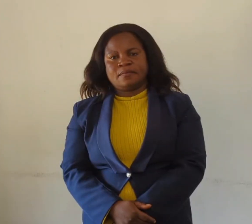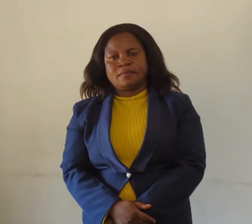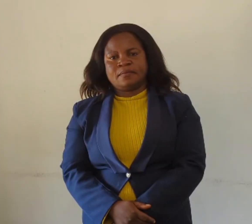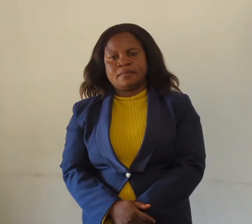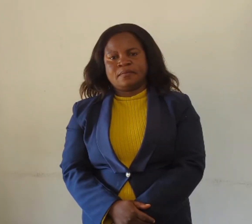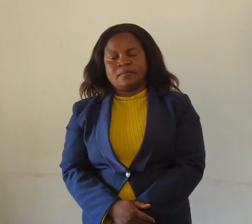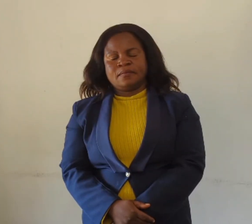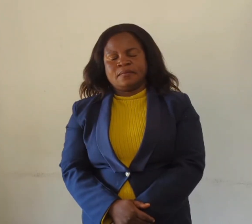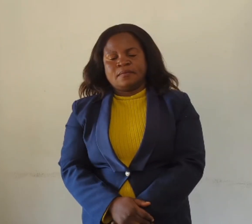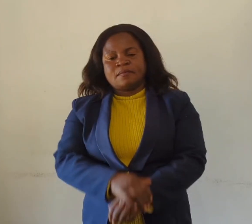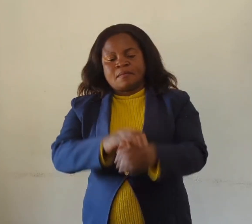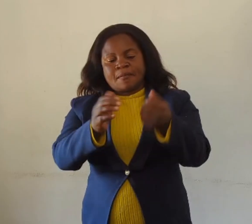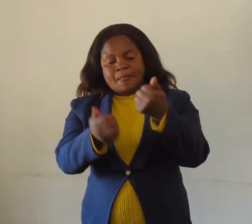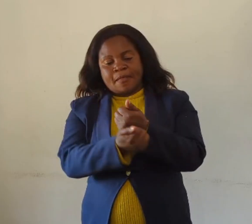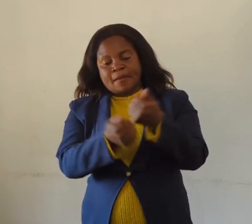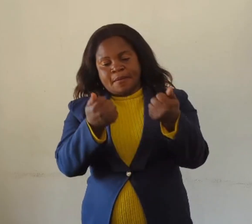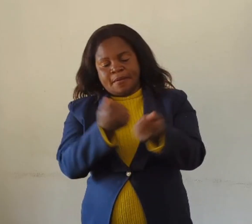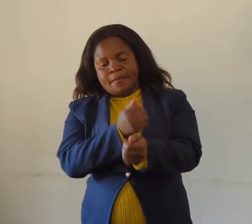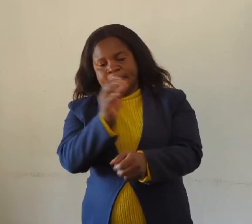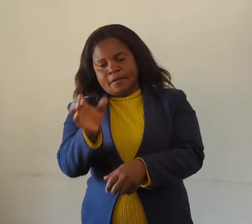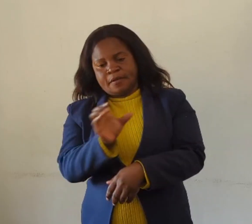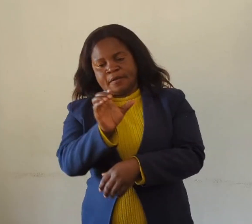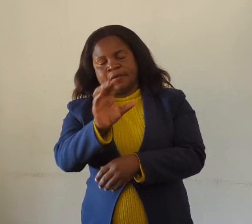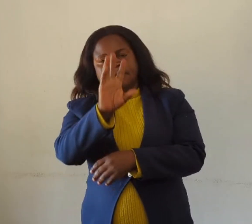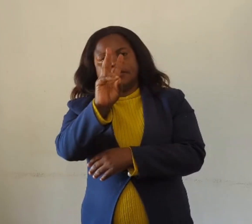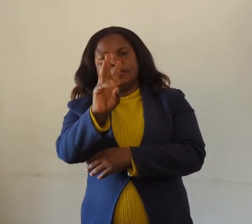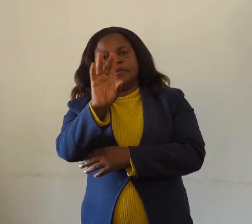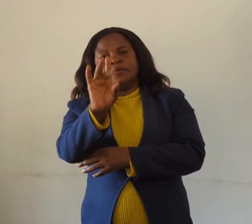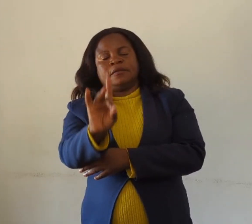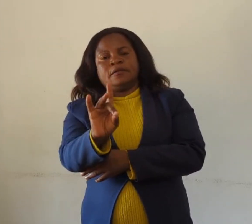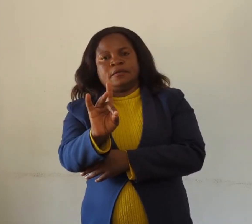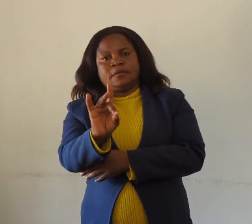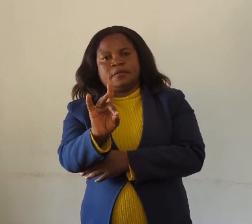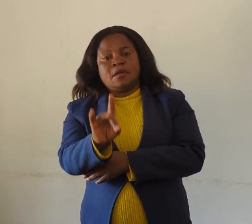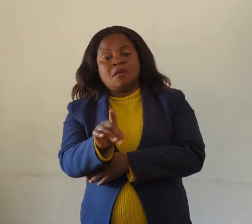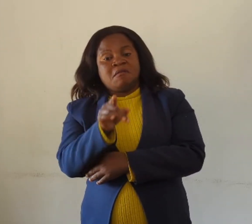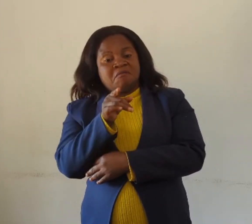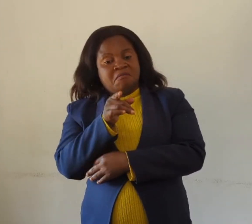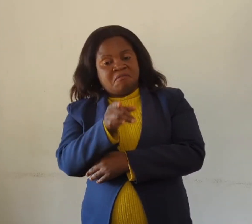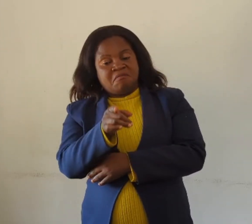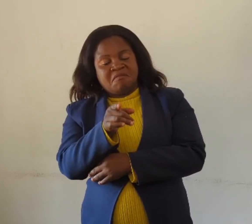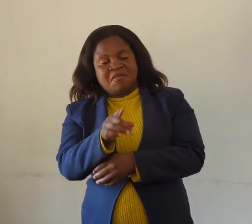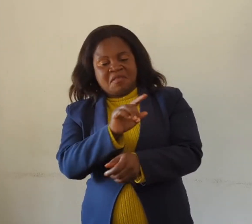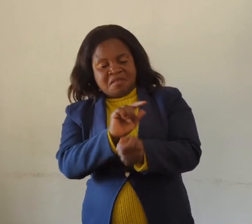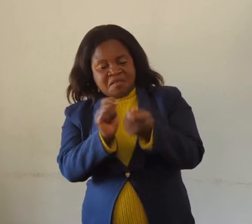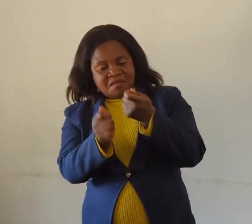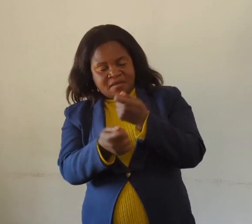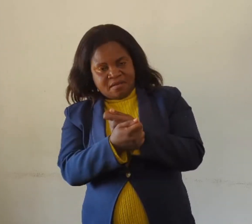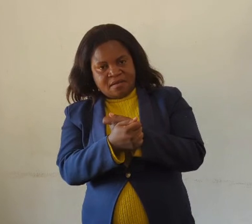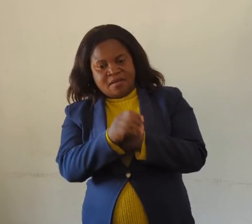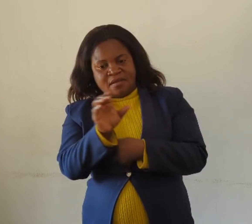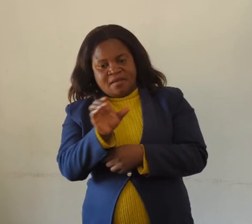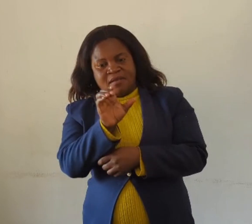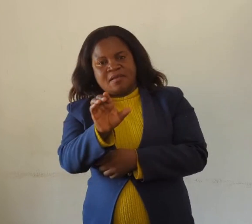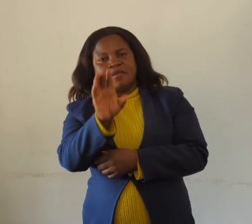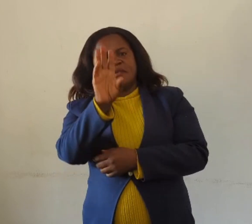Amendment of Section 68. The provision changes Section 68